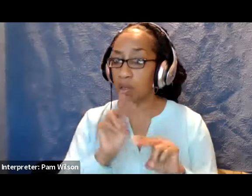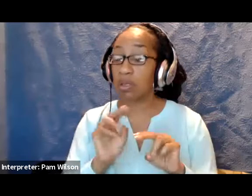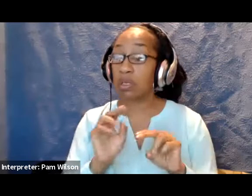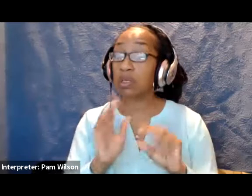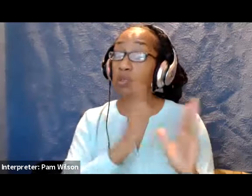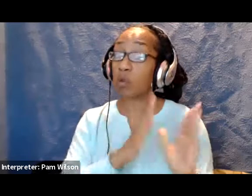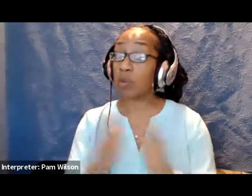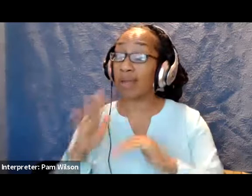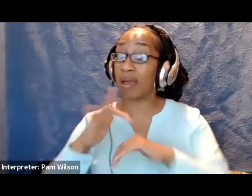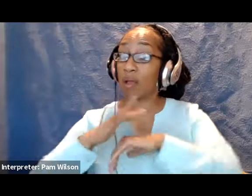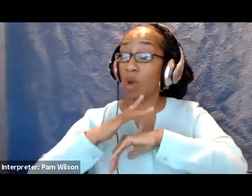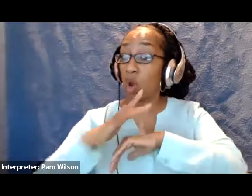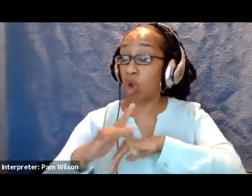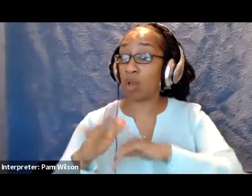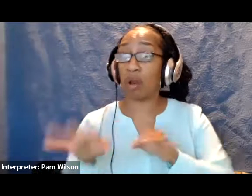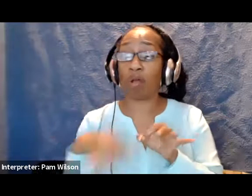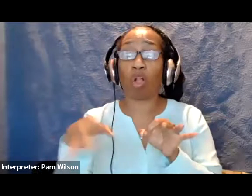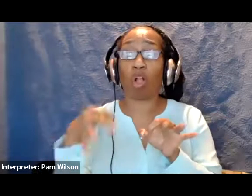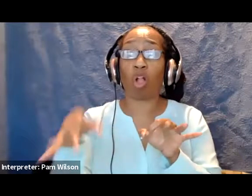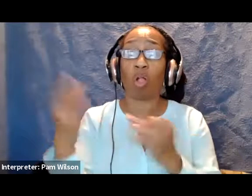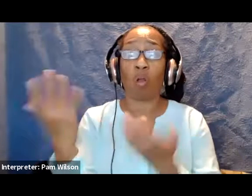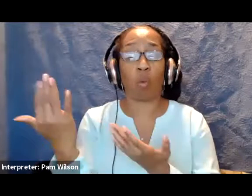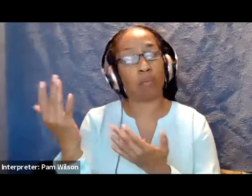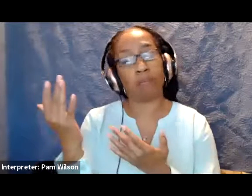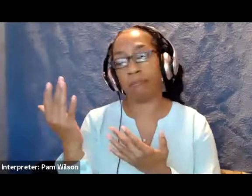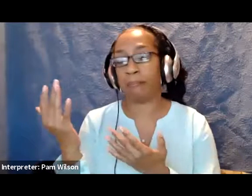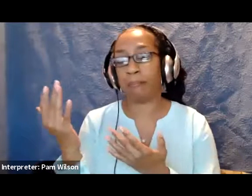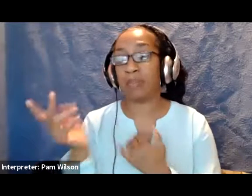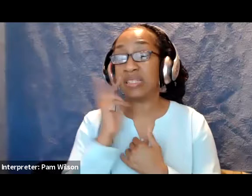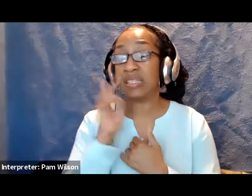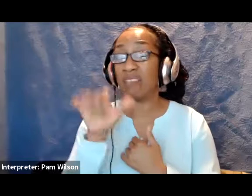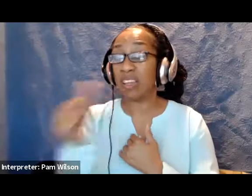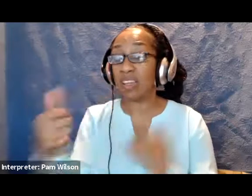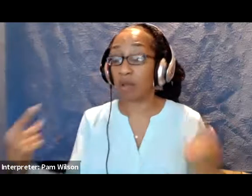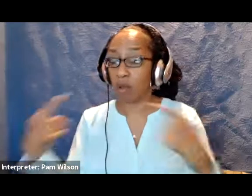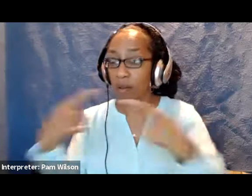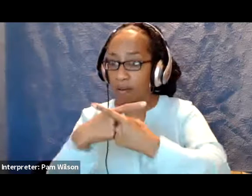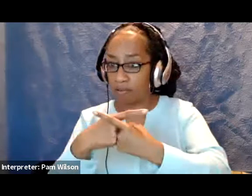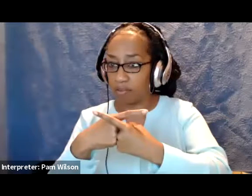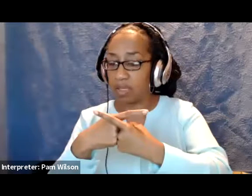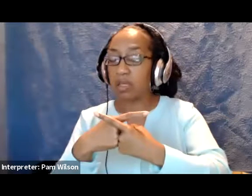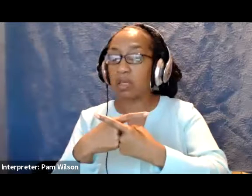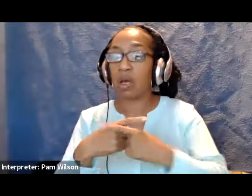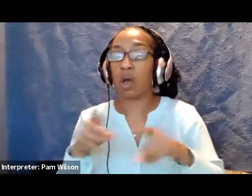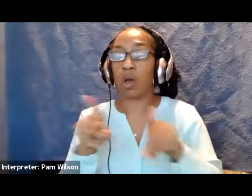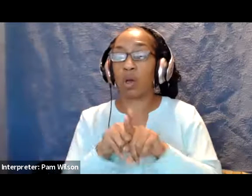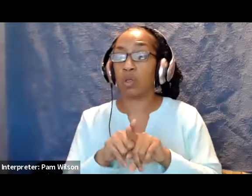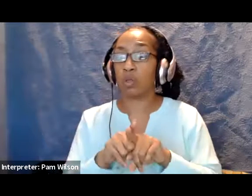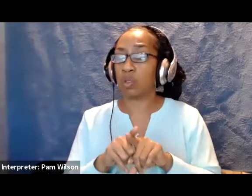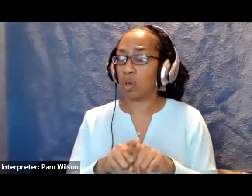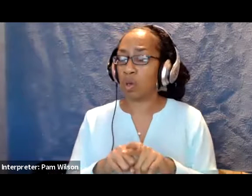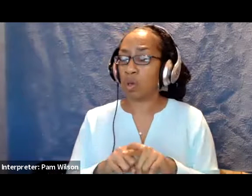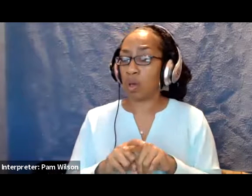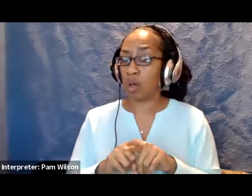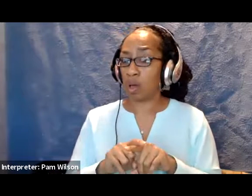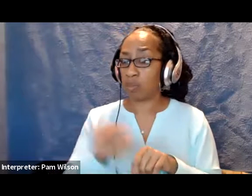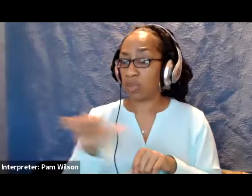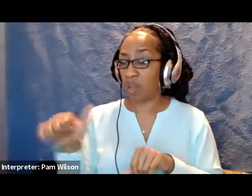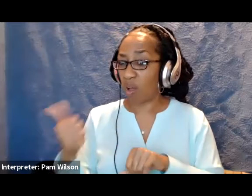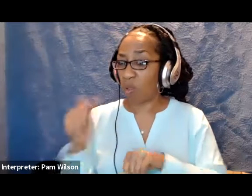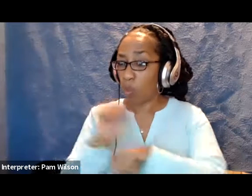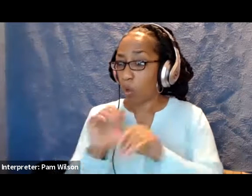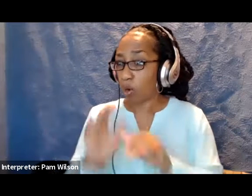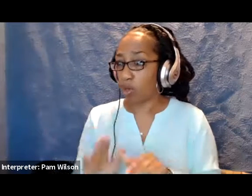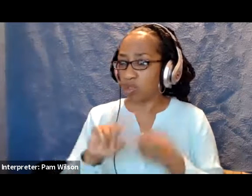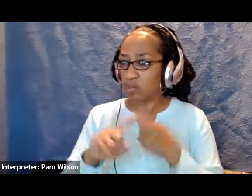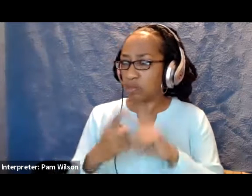early and try and figure out if there's any other conflicts. Contact your colleagues and say, hey, you know, what are you planning